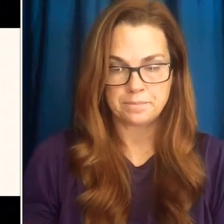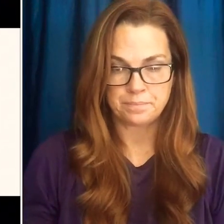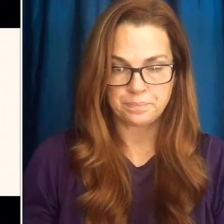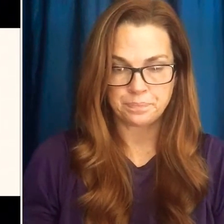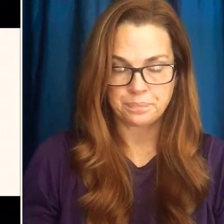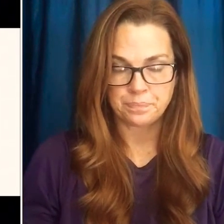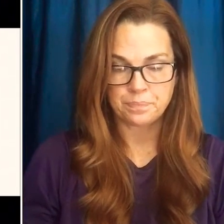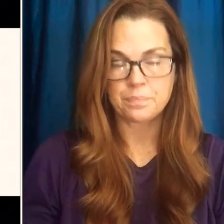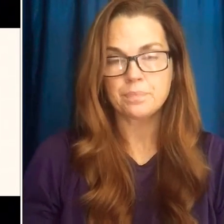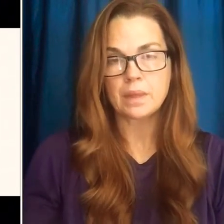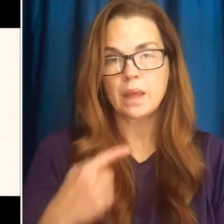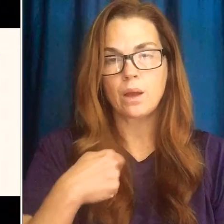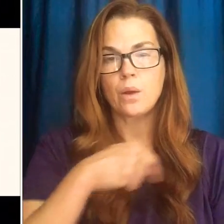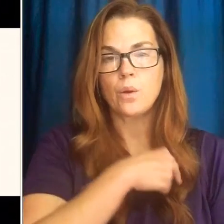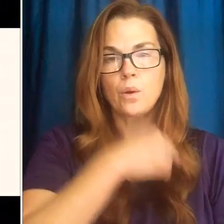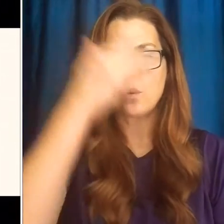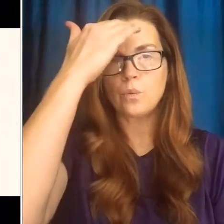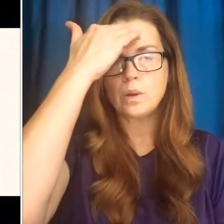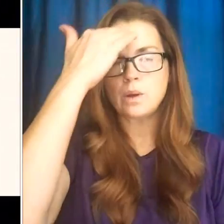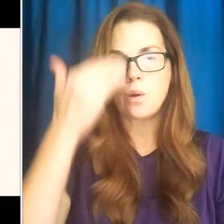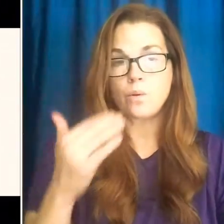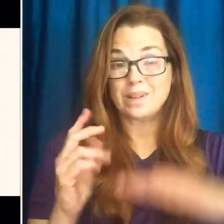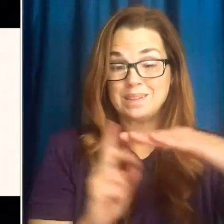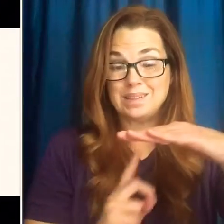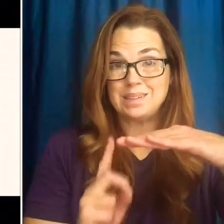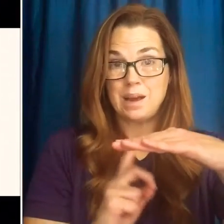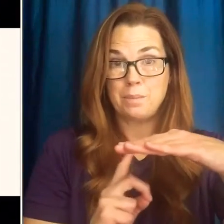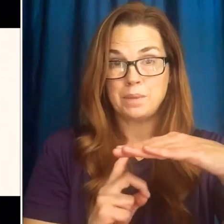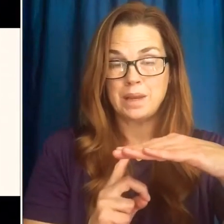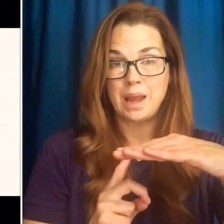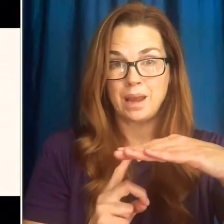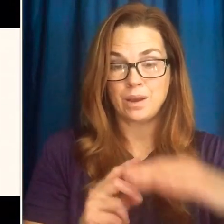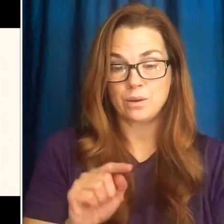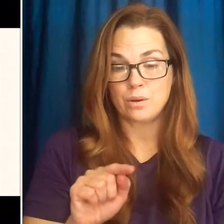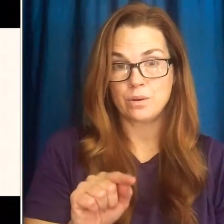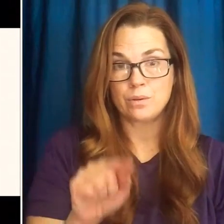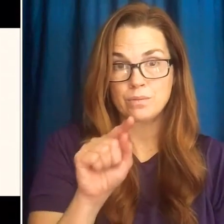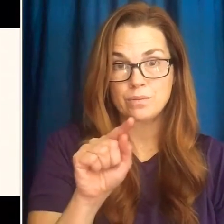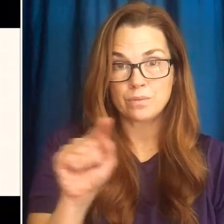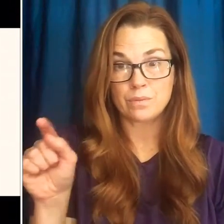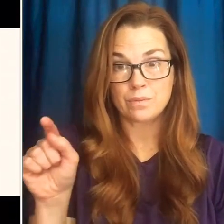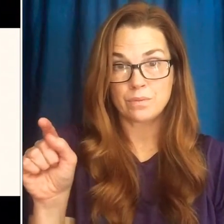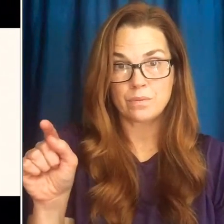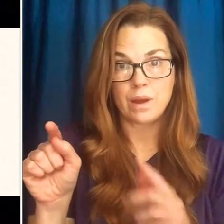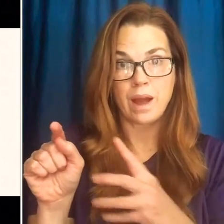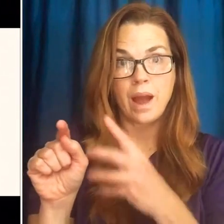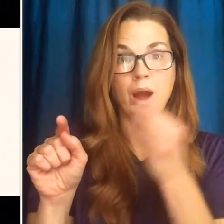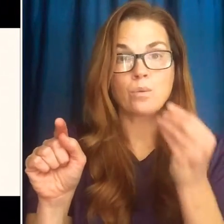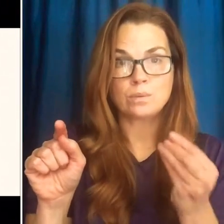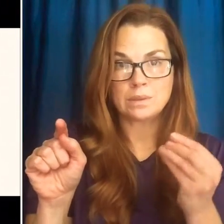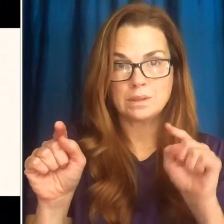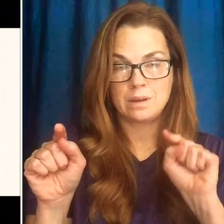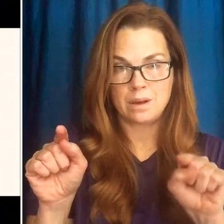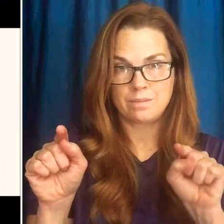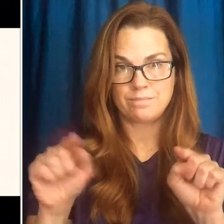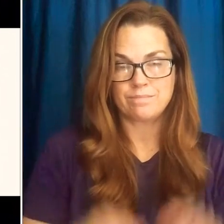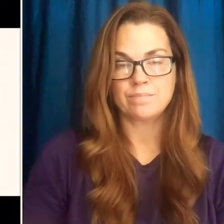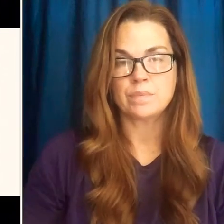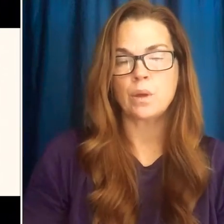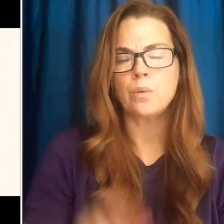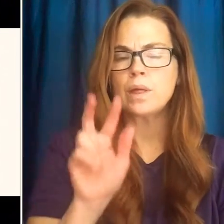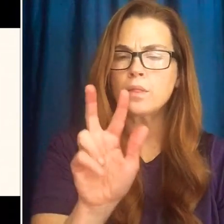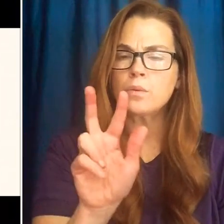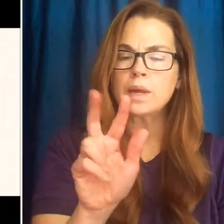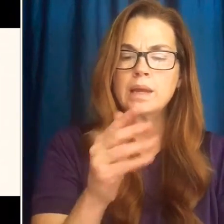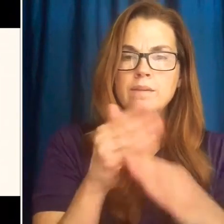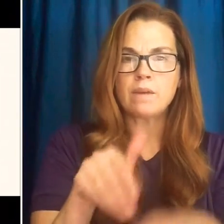outside. 3 divided by 5. Now, how many times can I subtract 5 from 3?